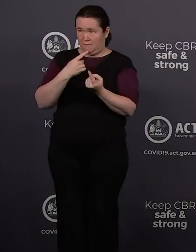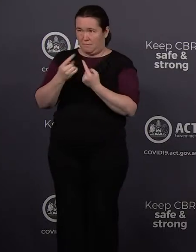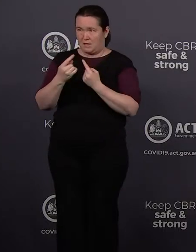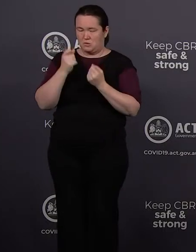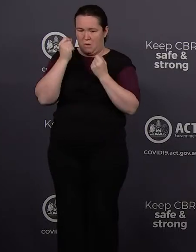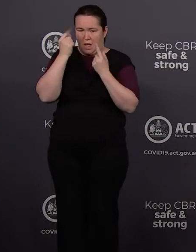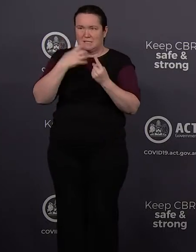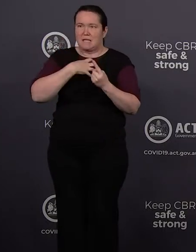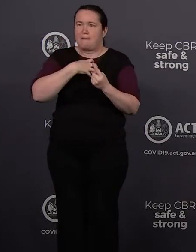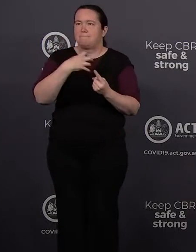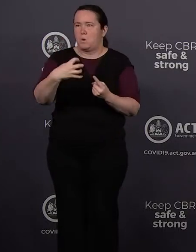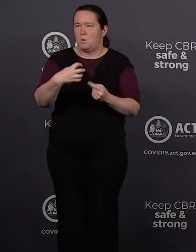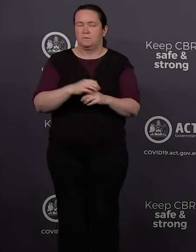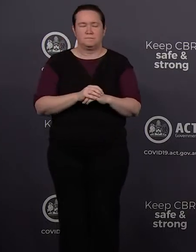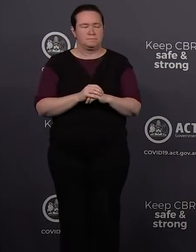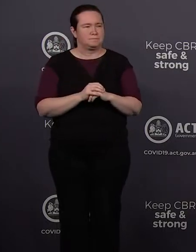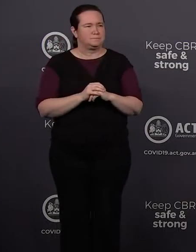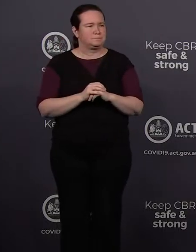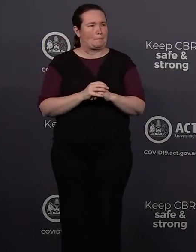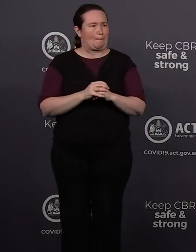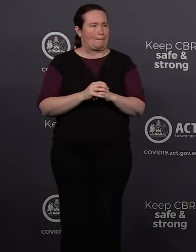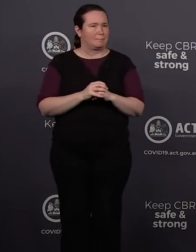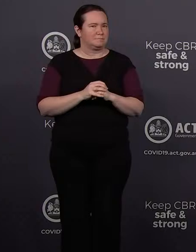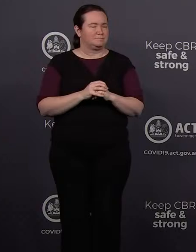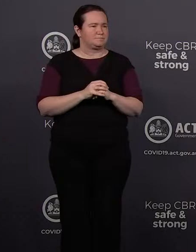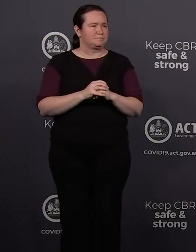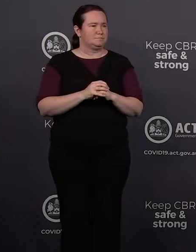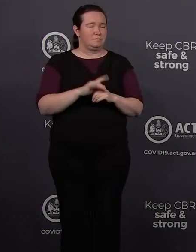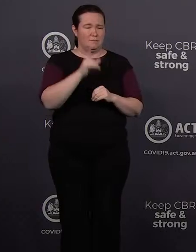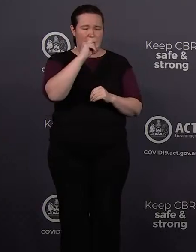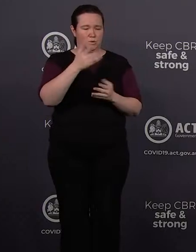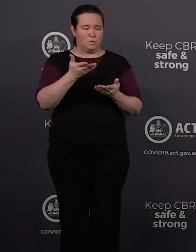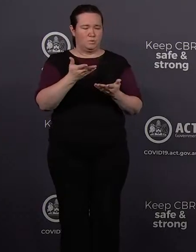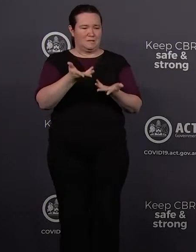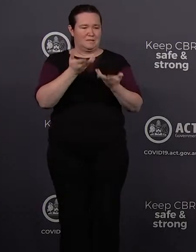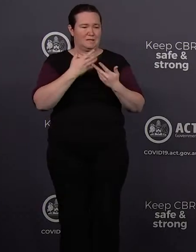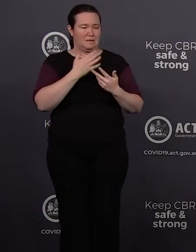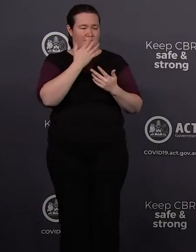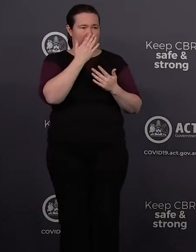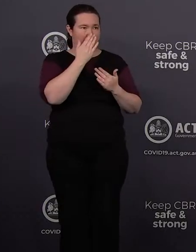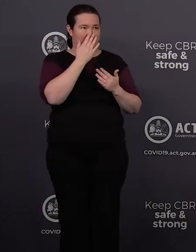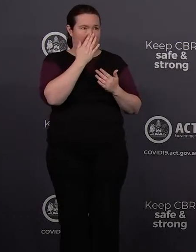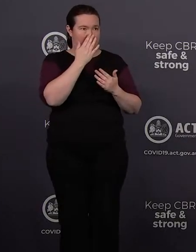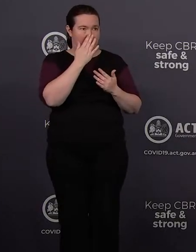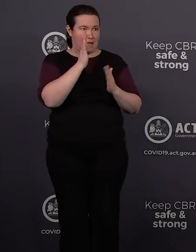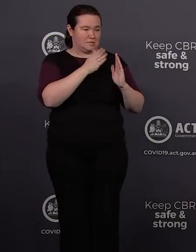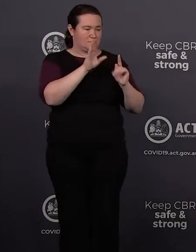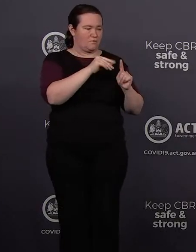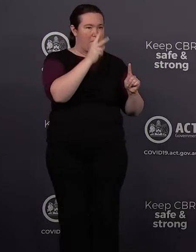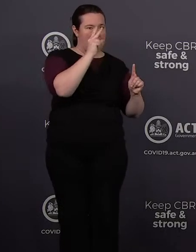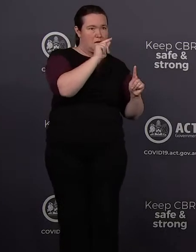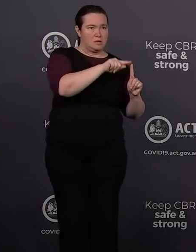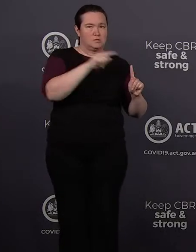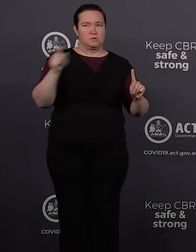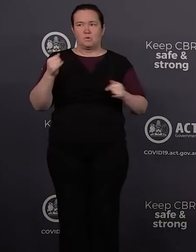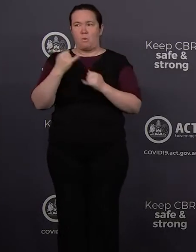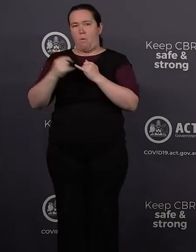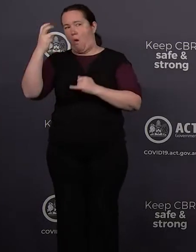forward. Coleman, are you able to give us an age range of our active cases, the youngest and the oldest?